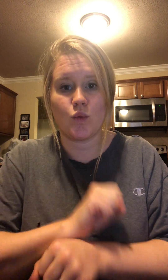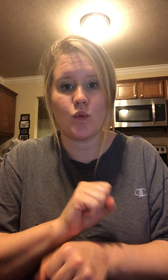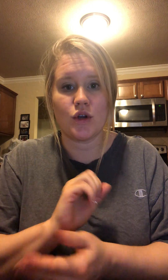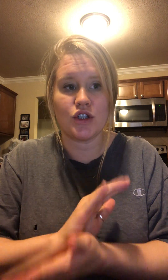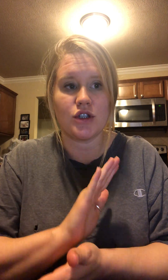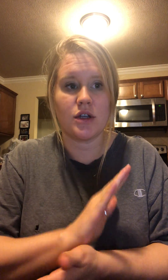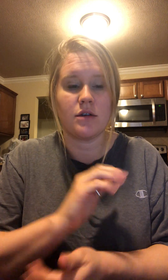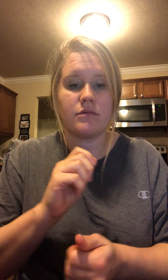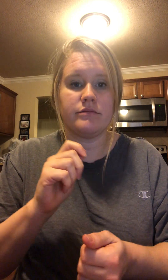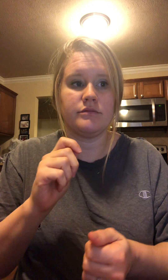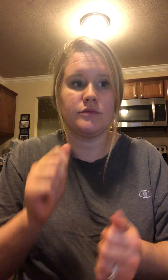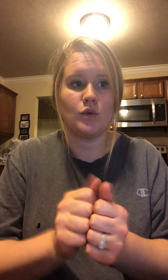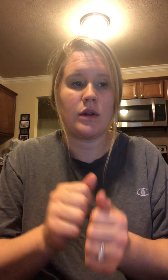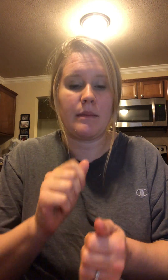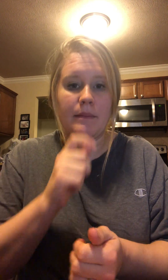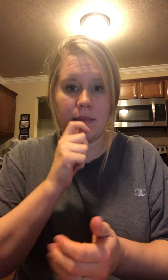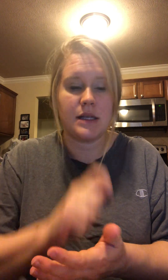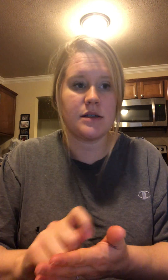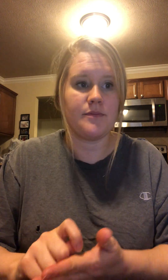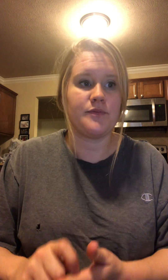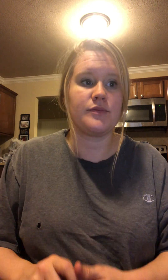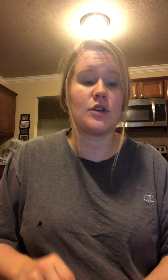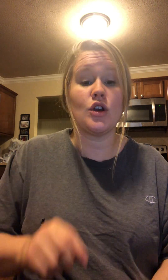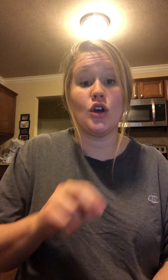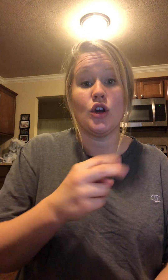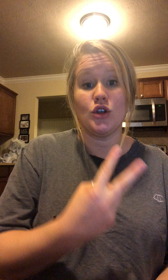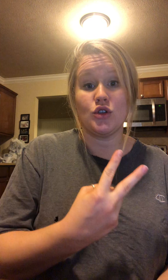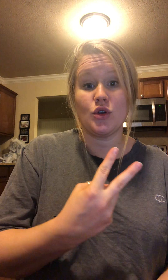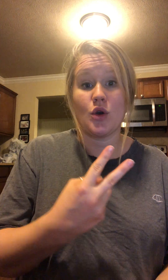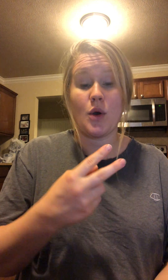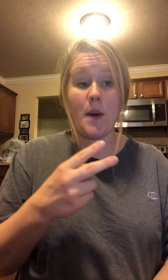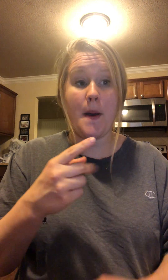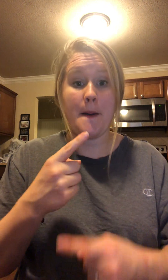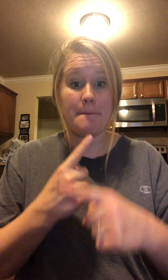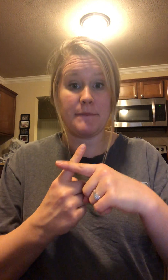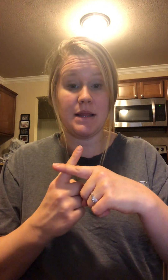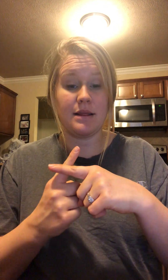plus 6 equals, you put them together.